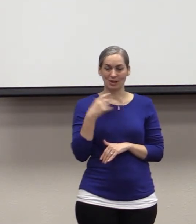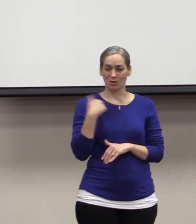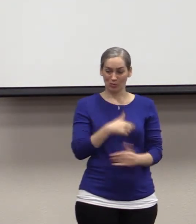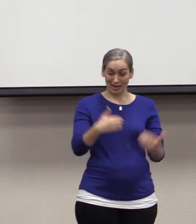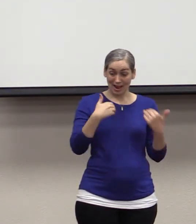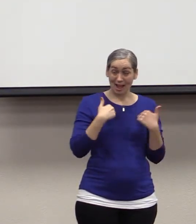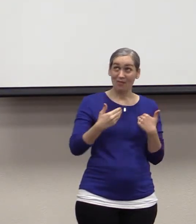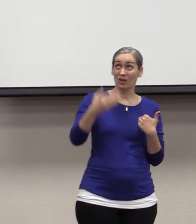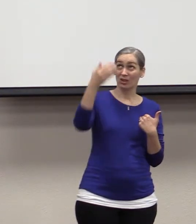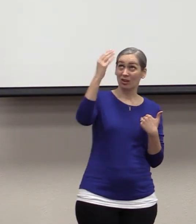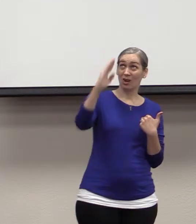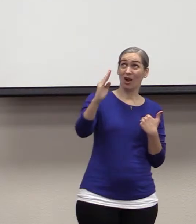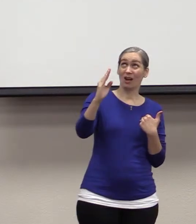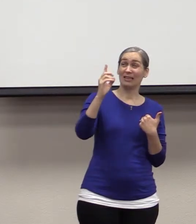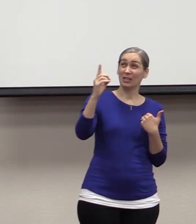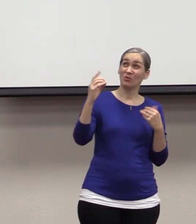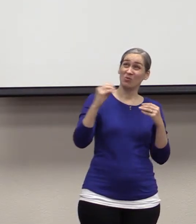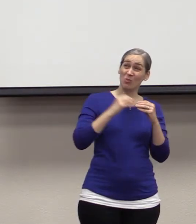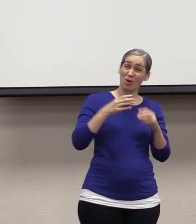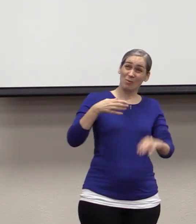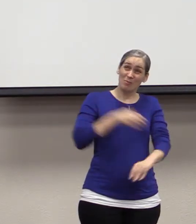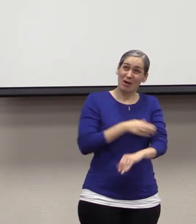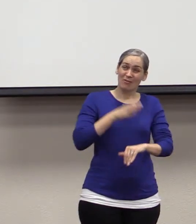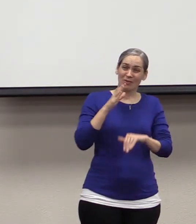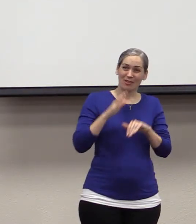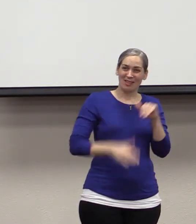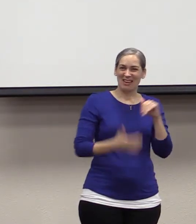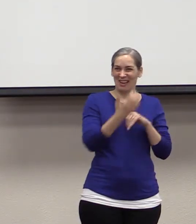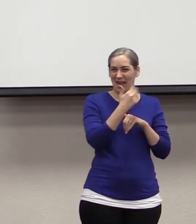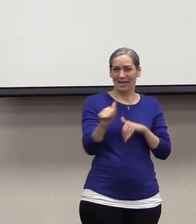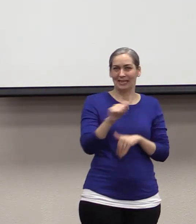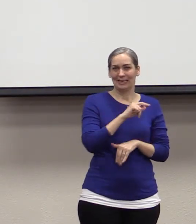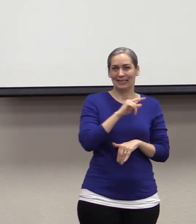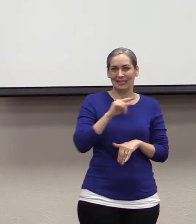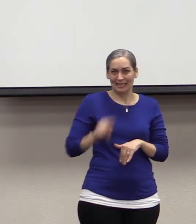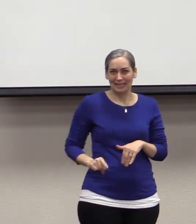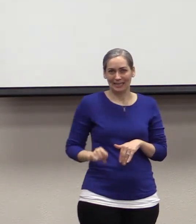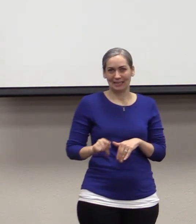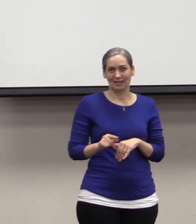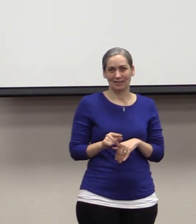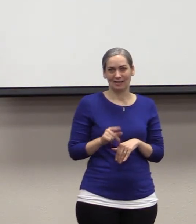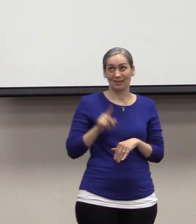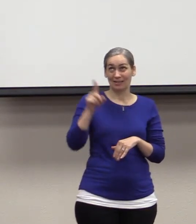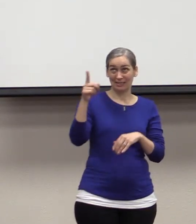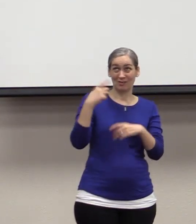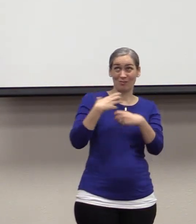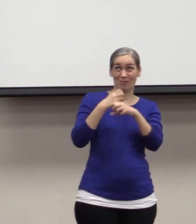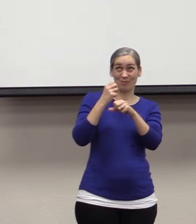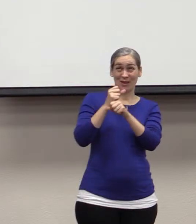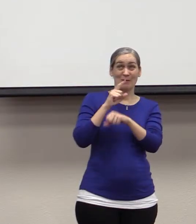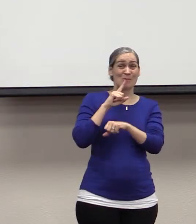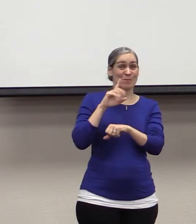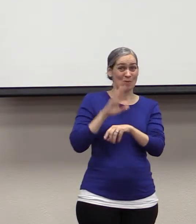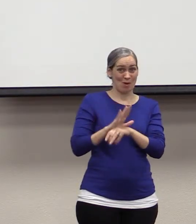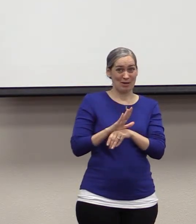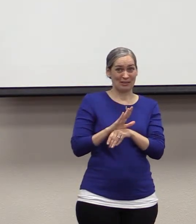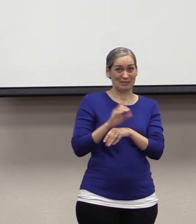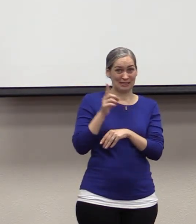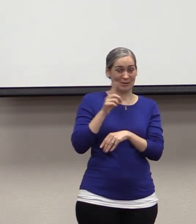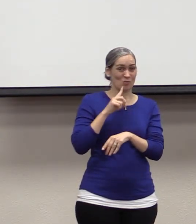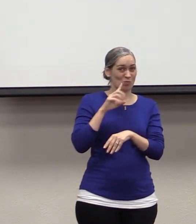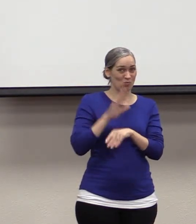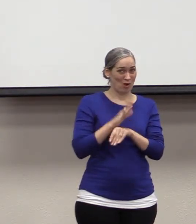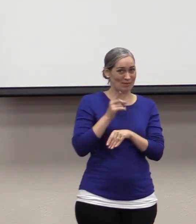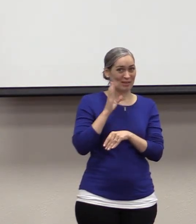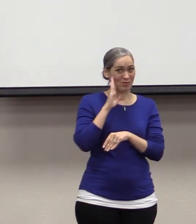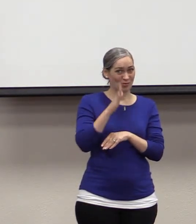have a God that is more powerful than any Persian king. And he made us a promise. He promised he